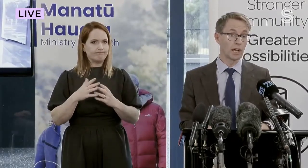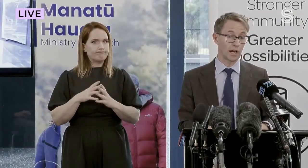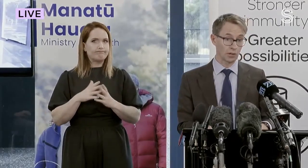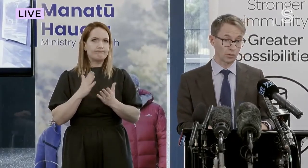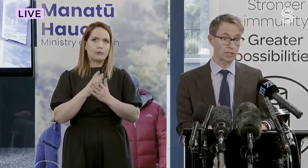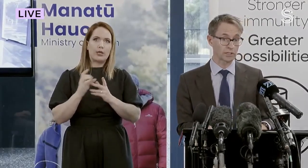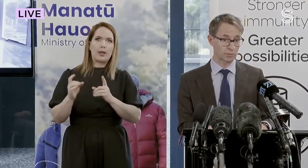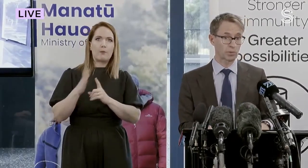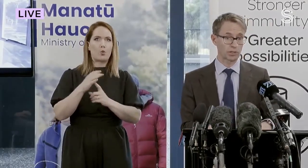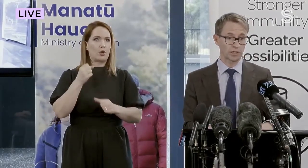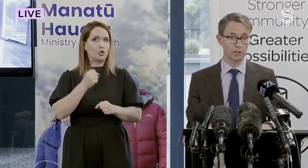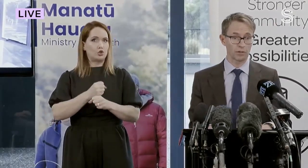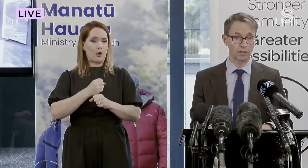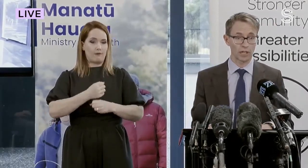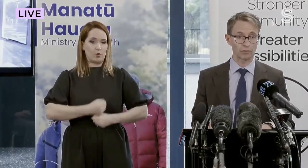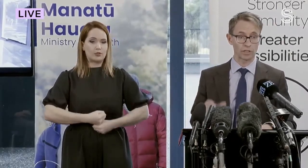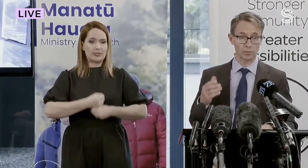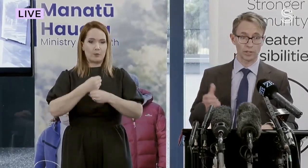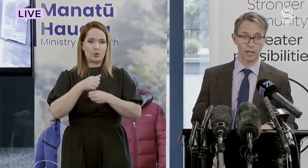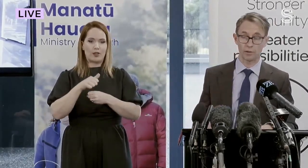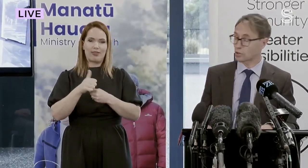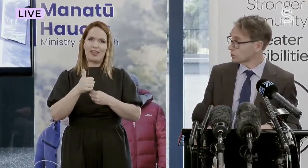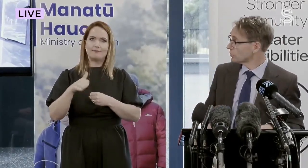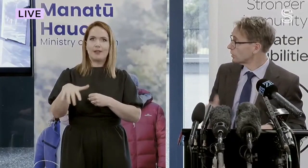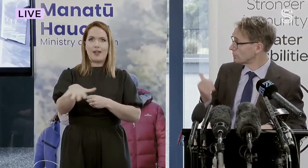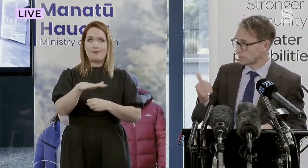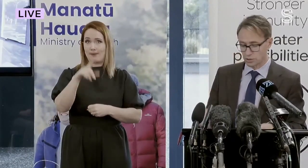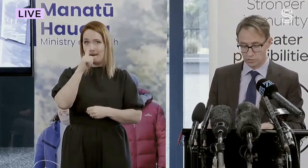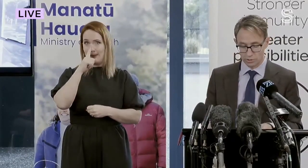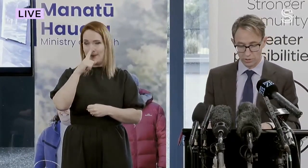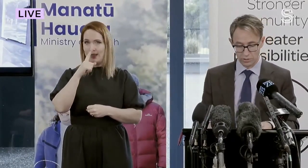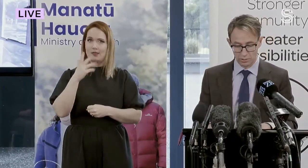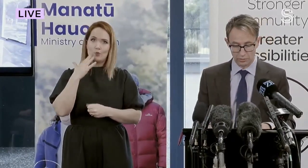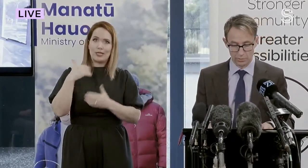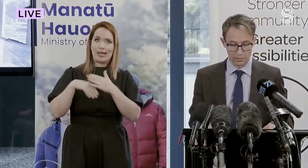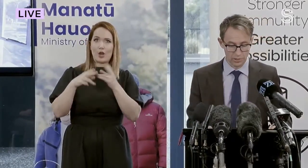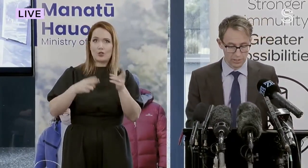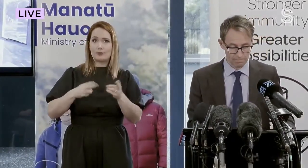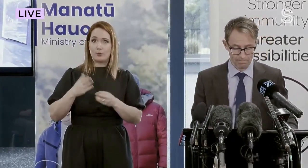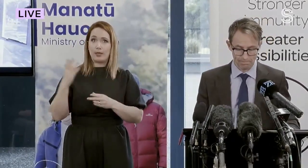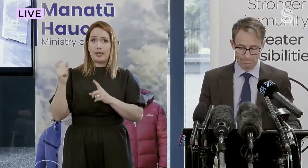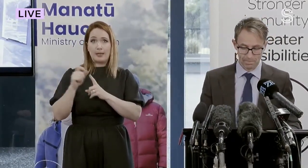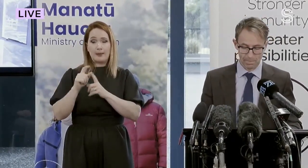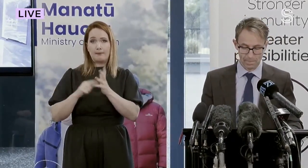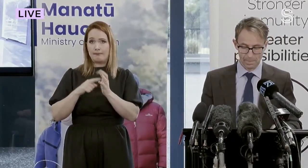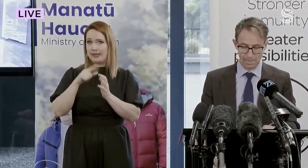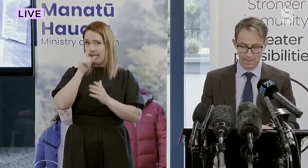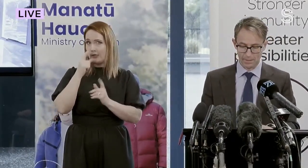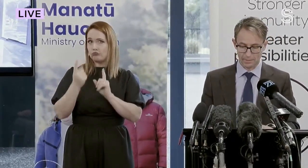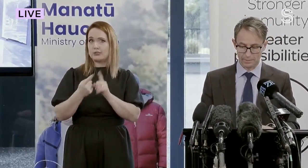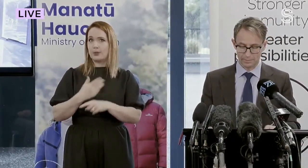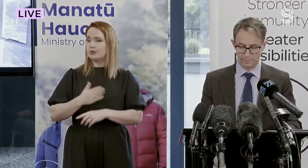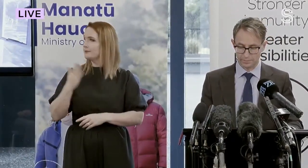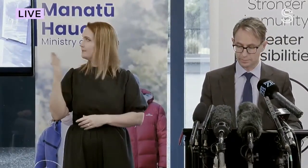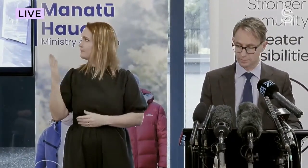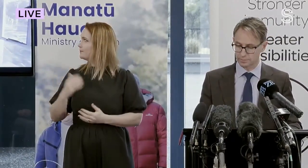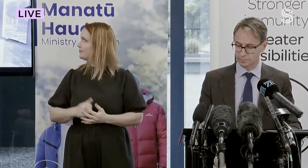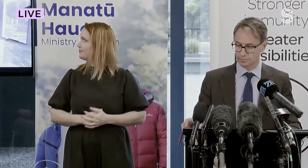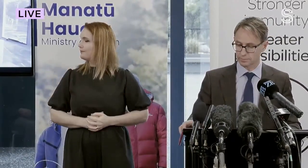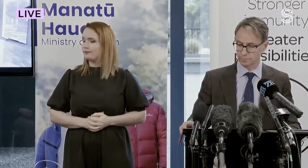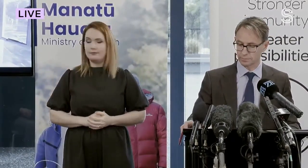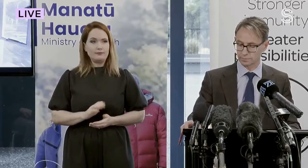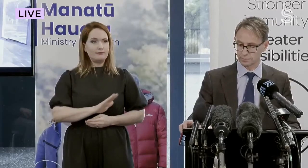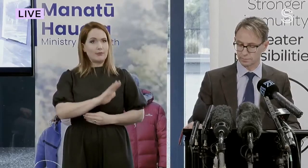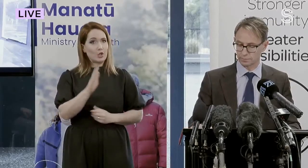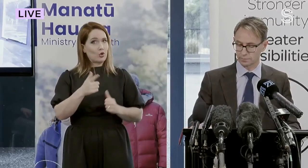role already in supporting the care of their loved ones when they are in hospital. Pete, did you want to respond to that? Yeah, kia ora, Ashley. Yeah,